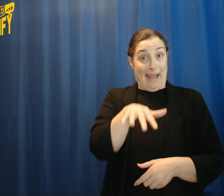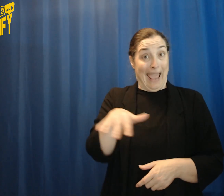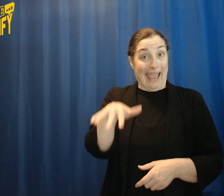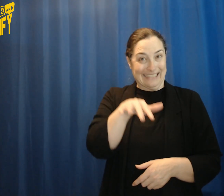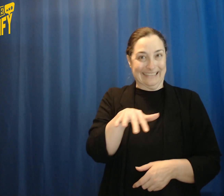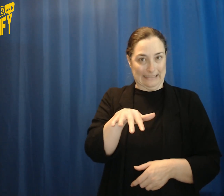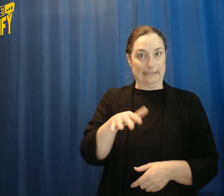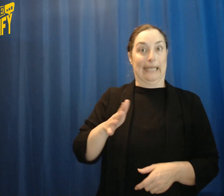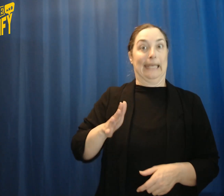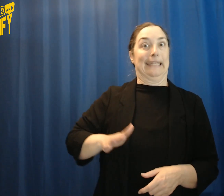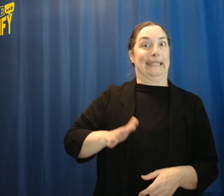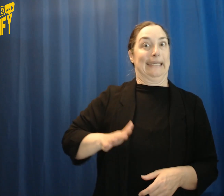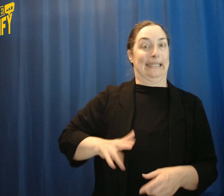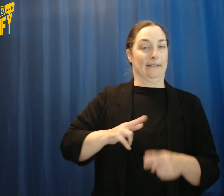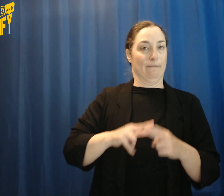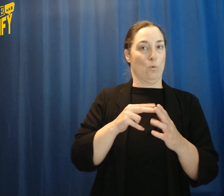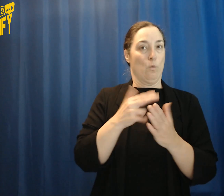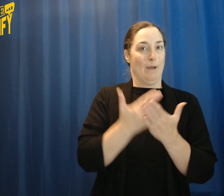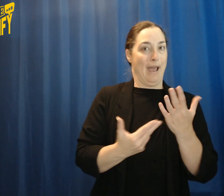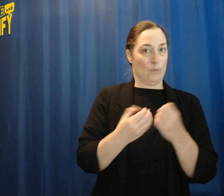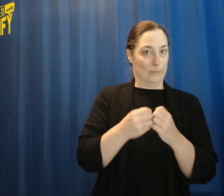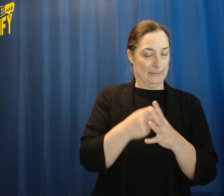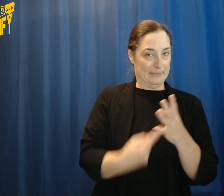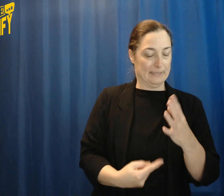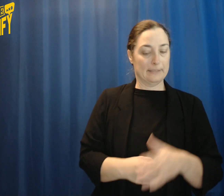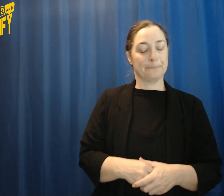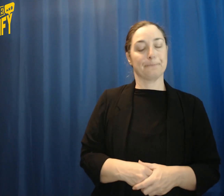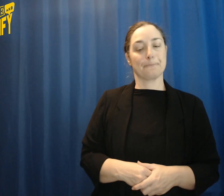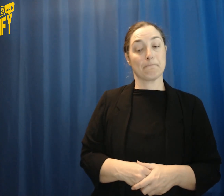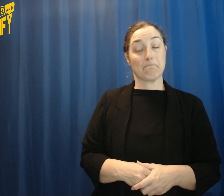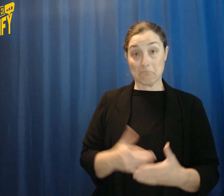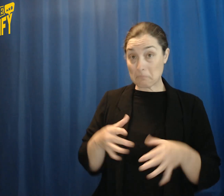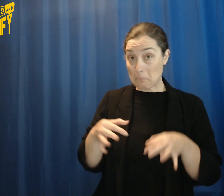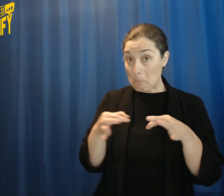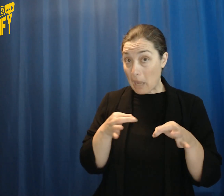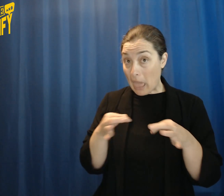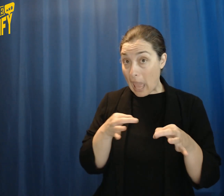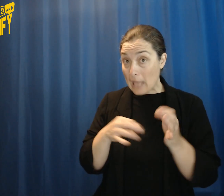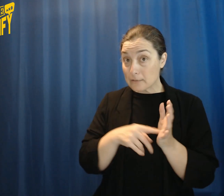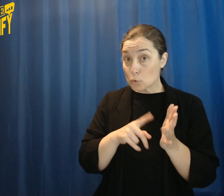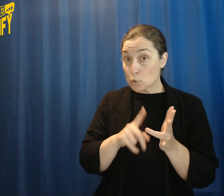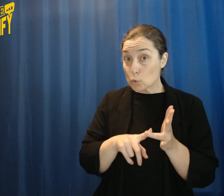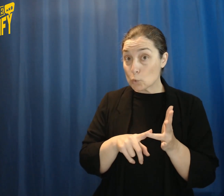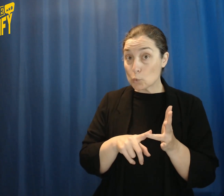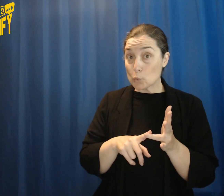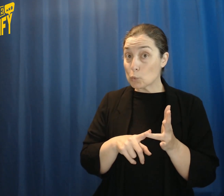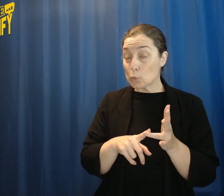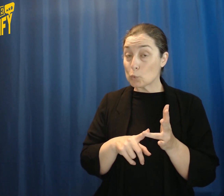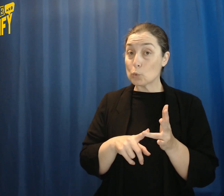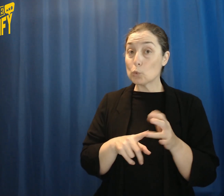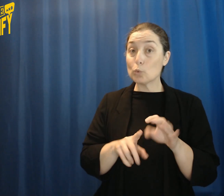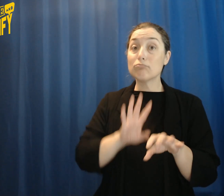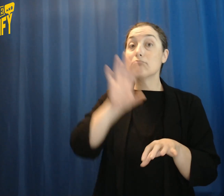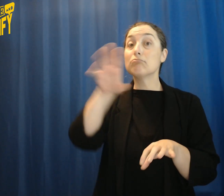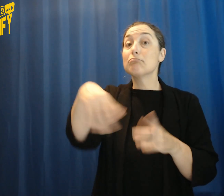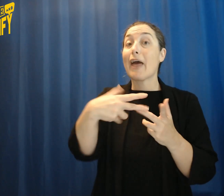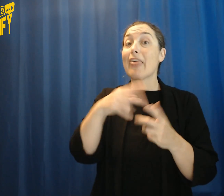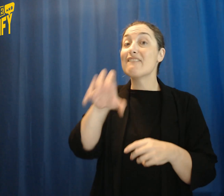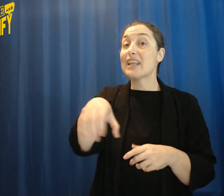for artists with disabilities. So is there any plans to do something at a different venue? What had been spoken